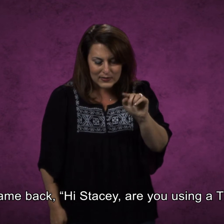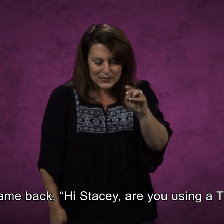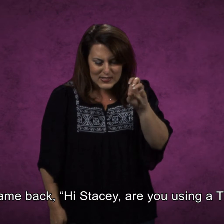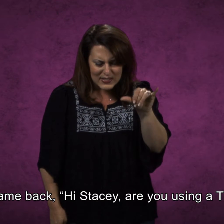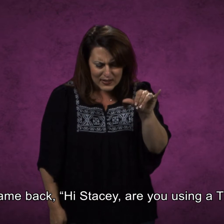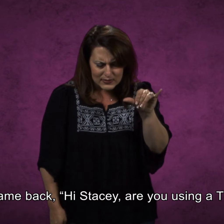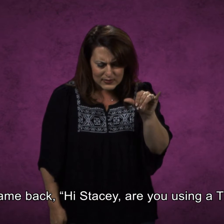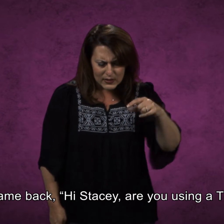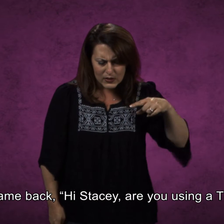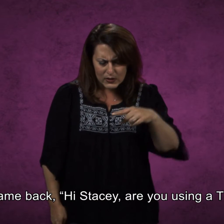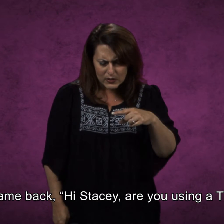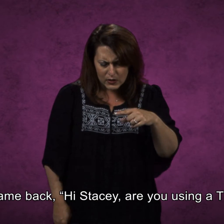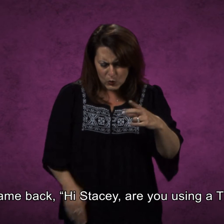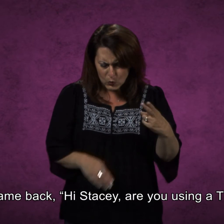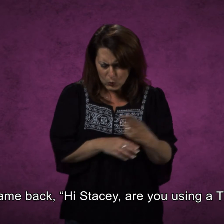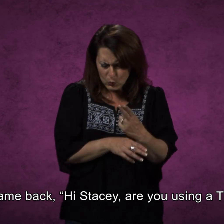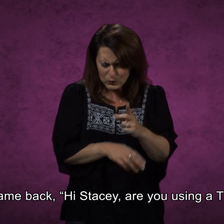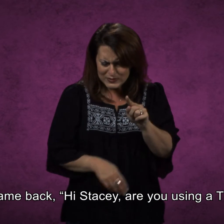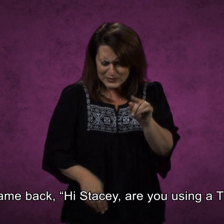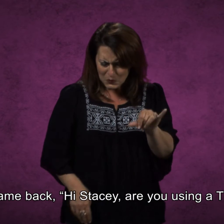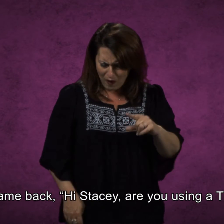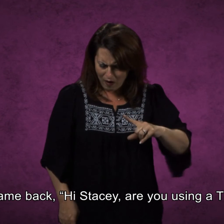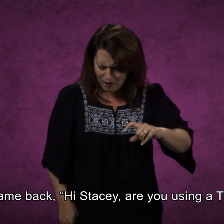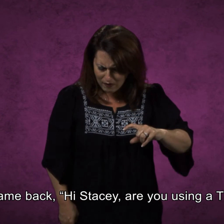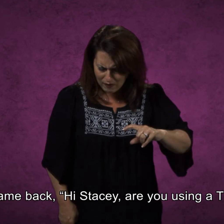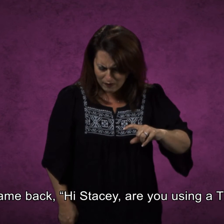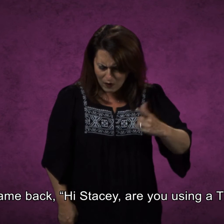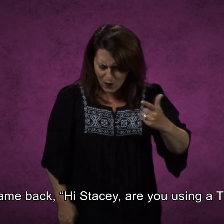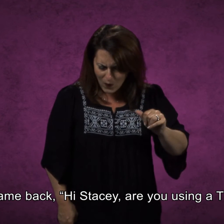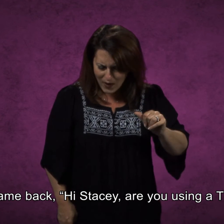Stacey. Are you using a TTY? Go ahead.